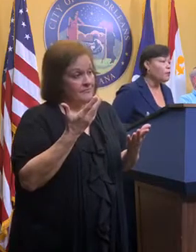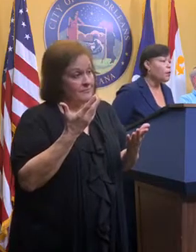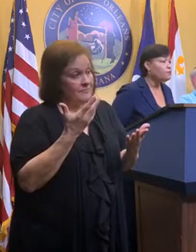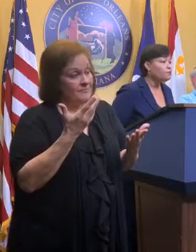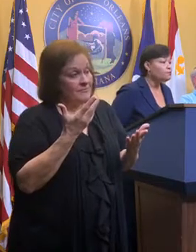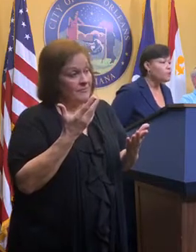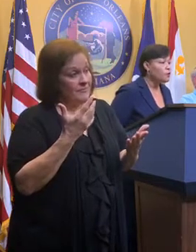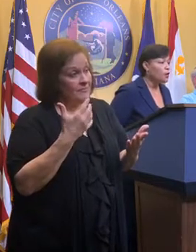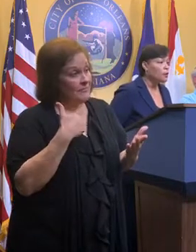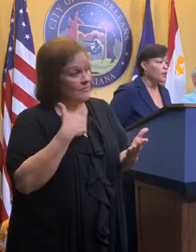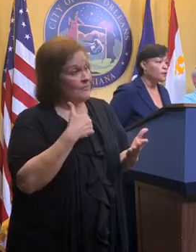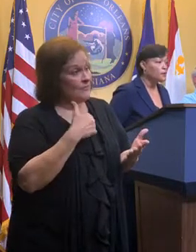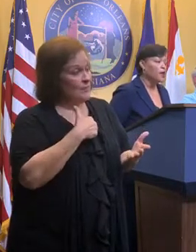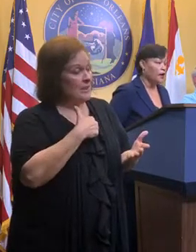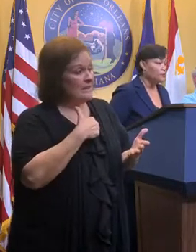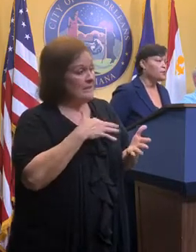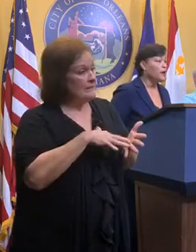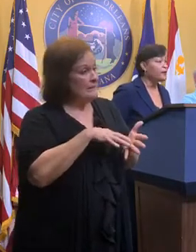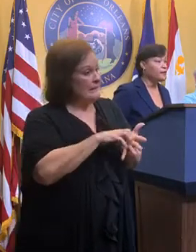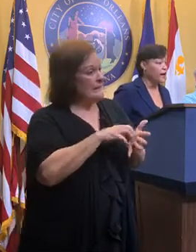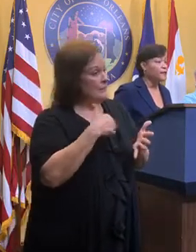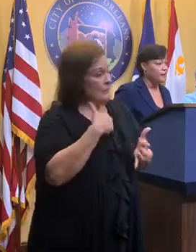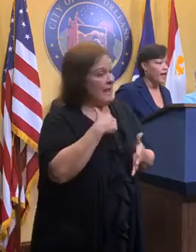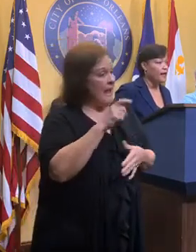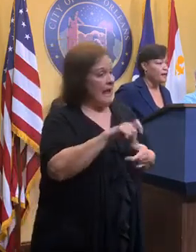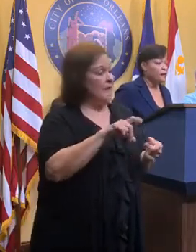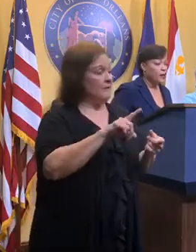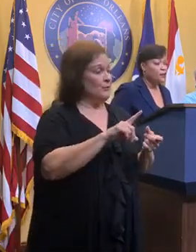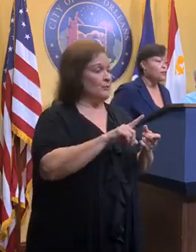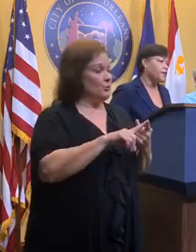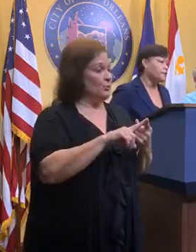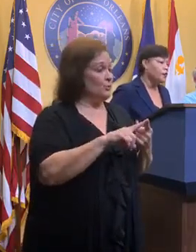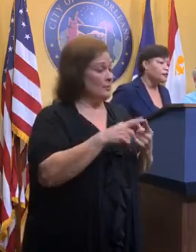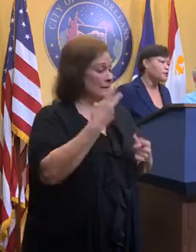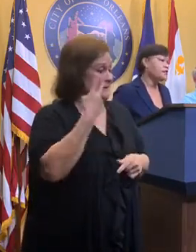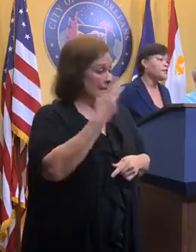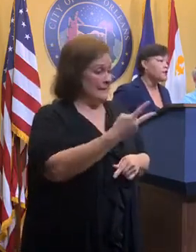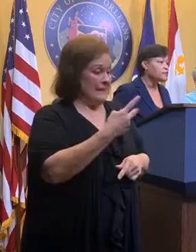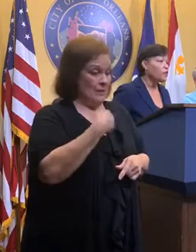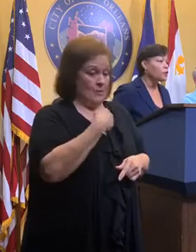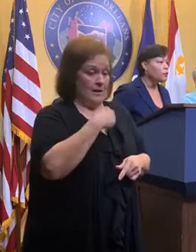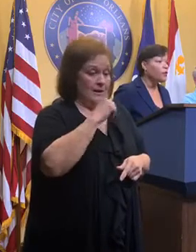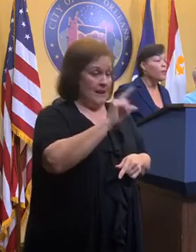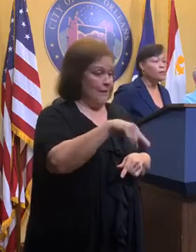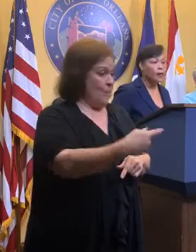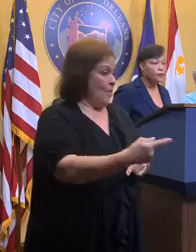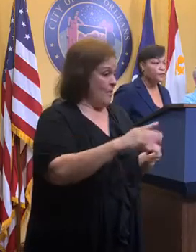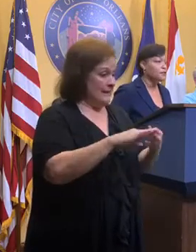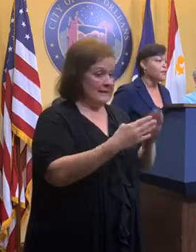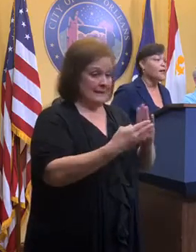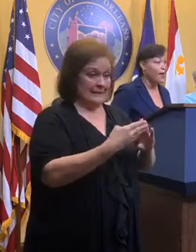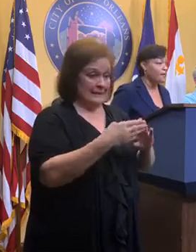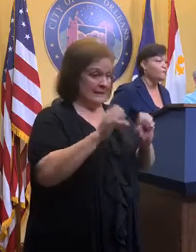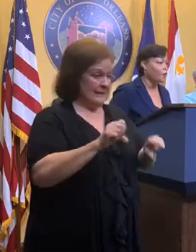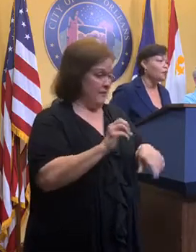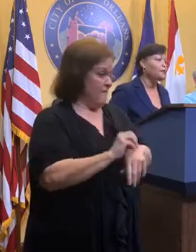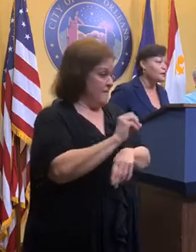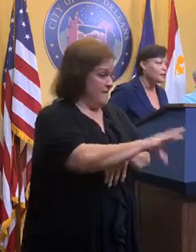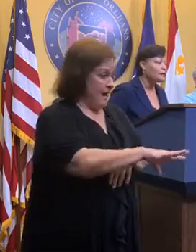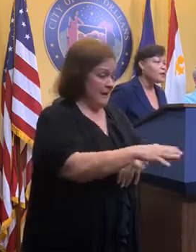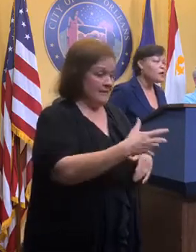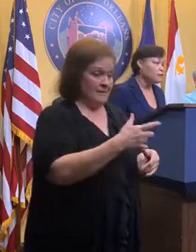we're vulnerable, you know, and we have to recognize that. And we're not the only city that's vulnerable. Every city